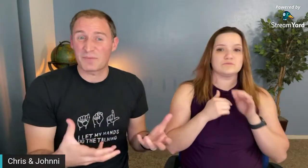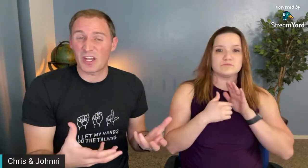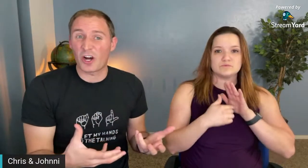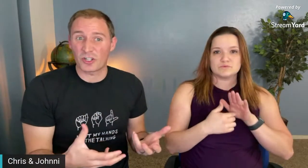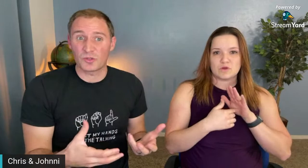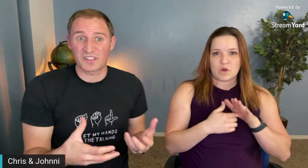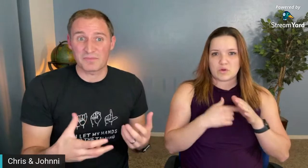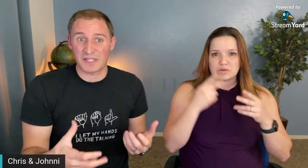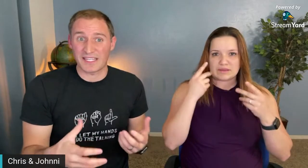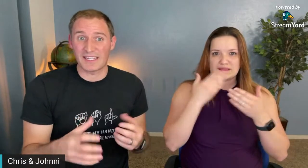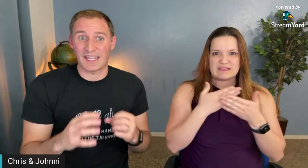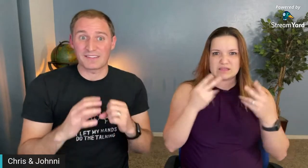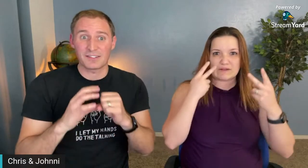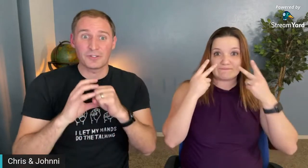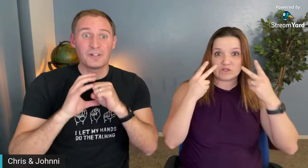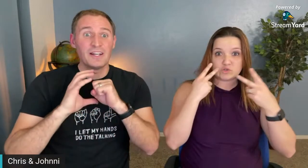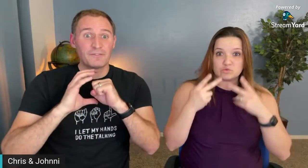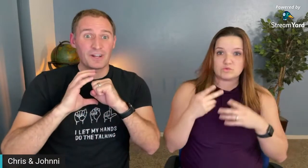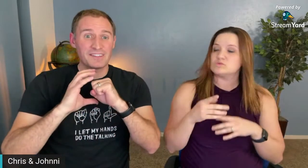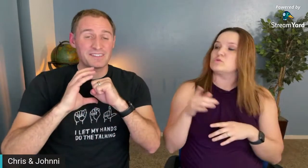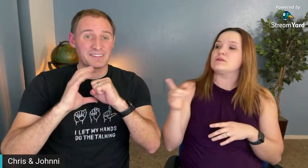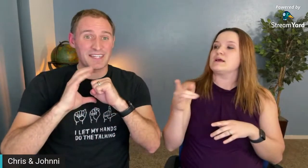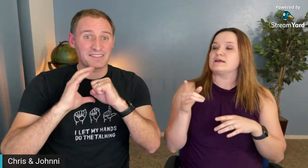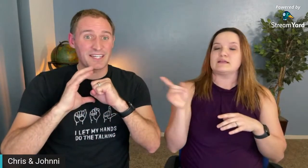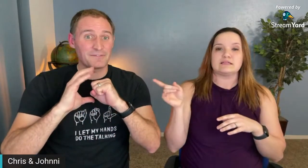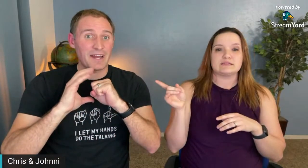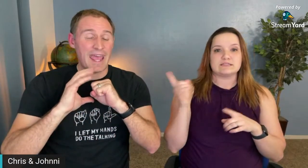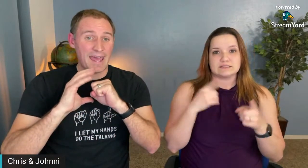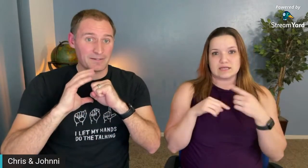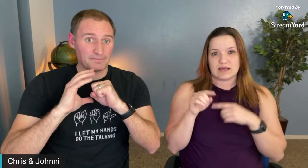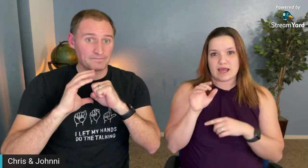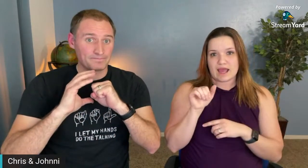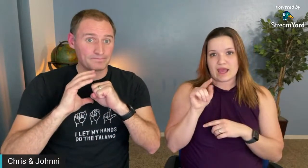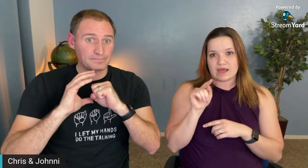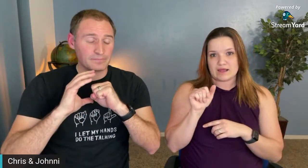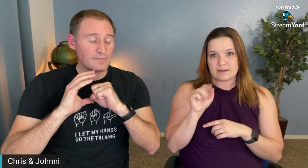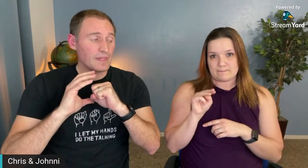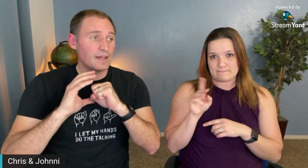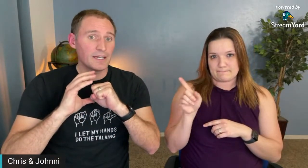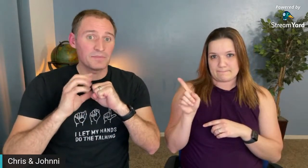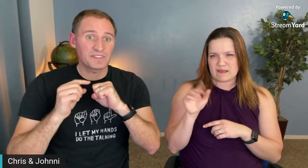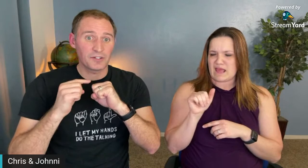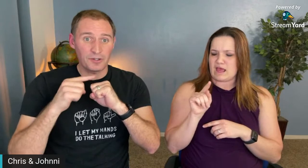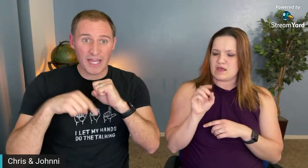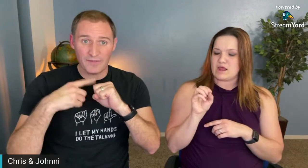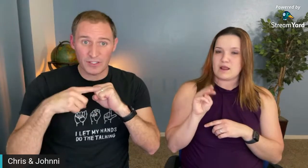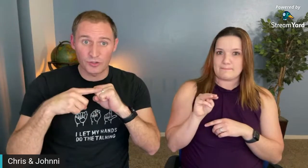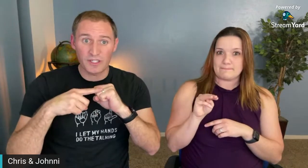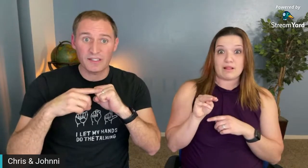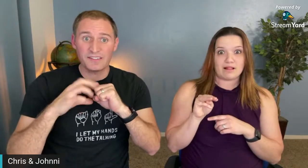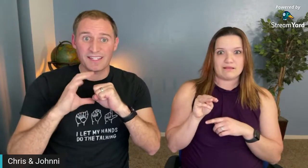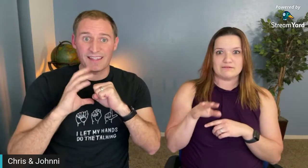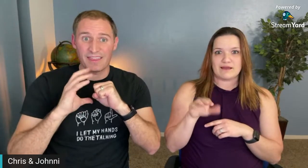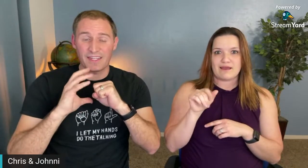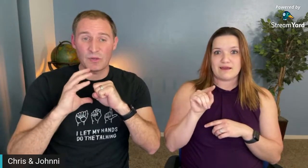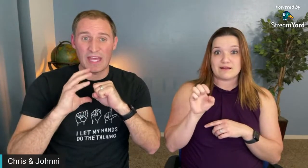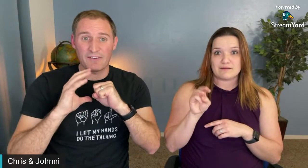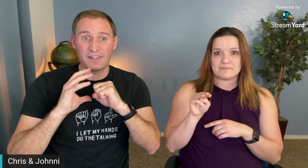be hard to explain. And so, for instance, that sign for atom. So you have the nucleus, and then you have